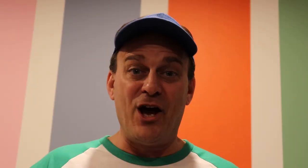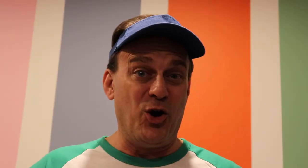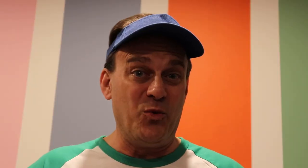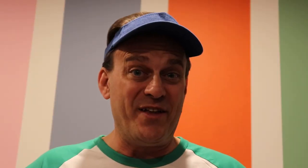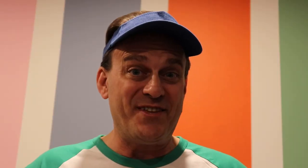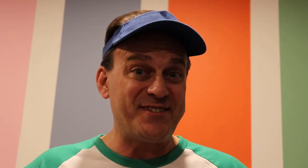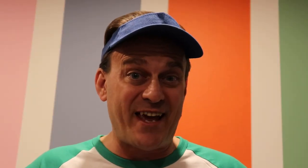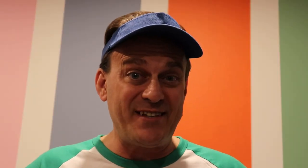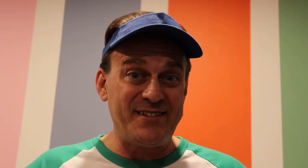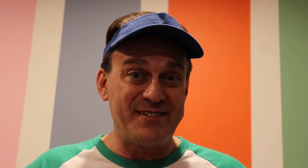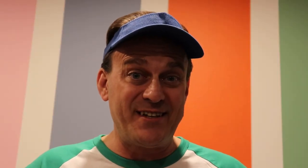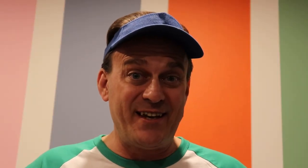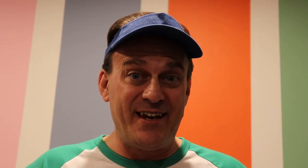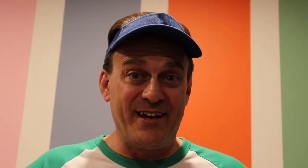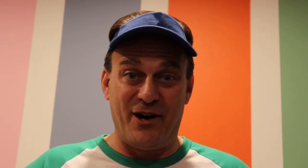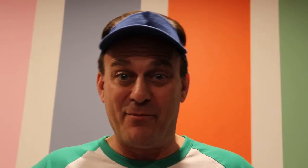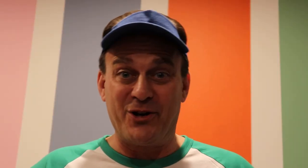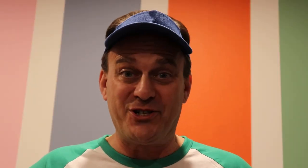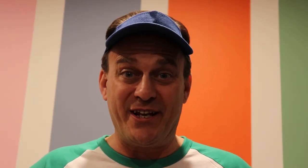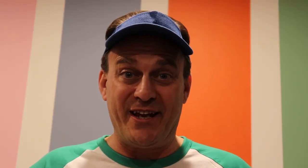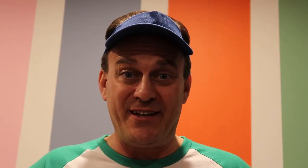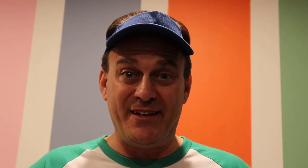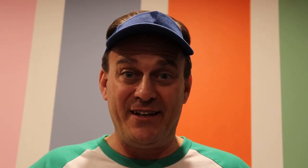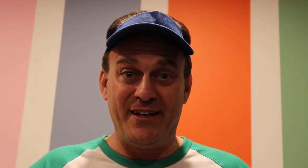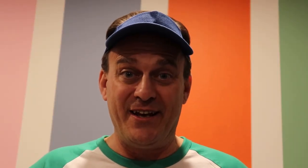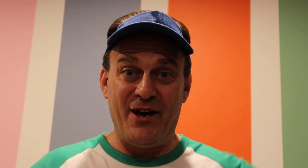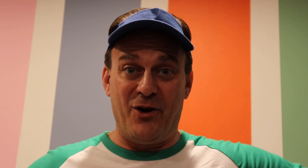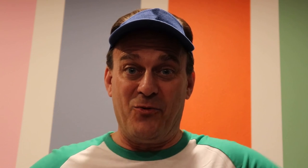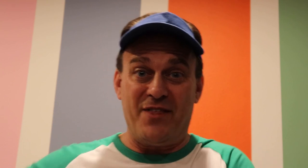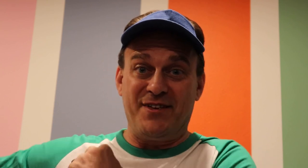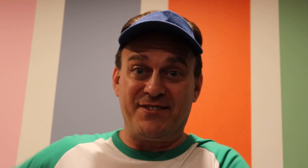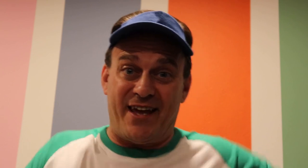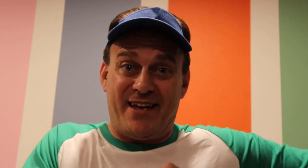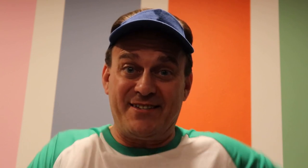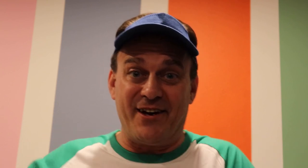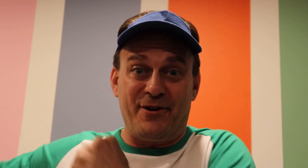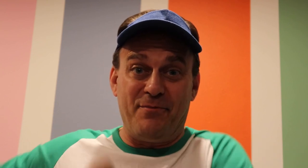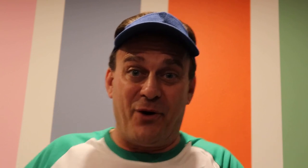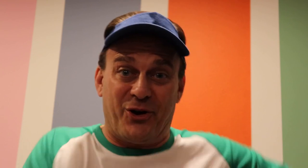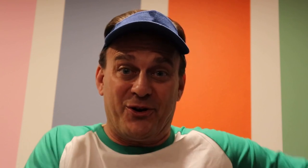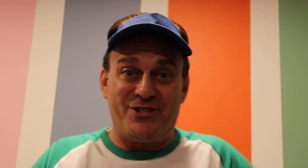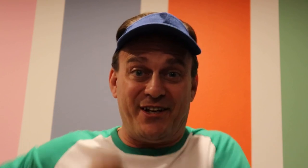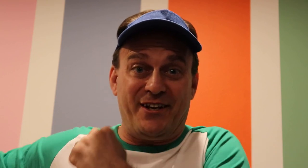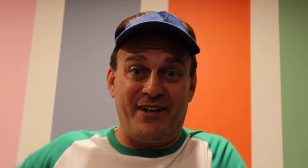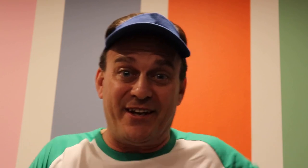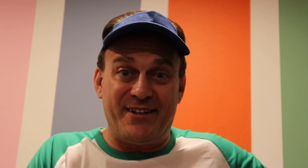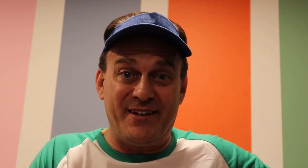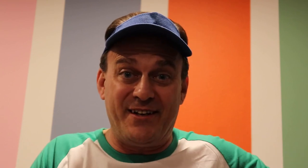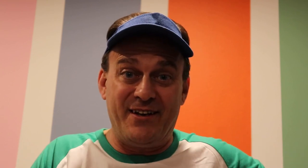Oh, when the saints come marching in, oh, when the saints come marching in,